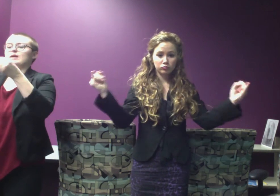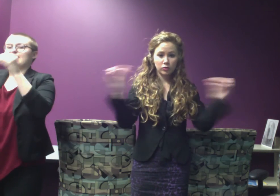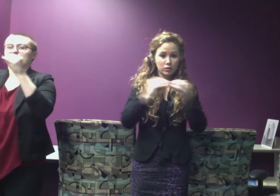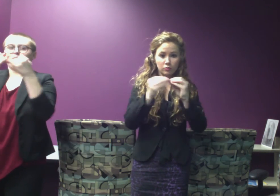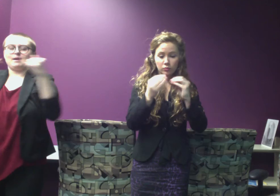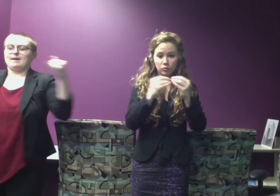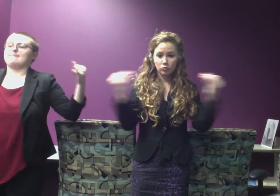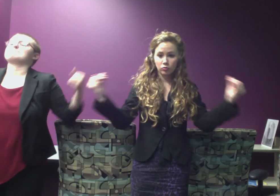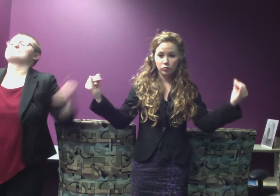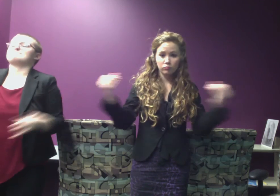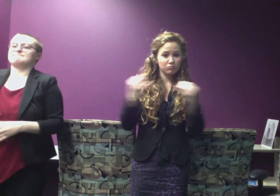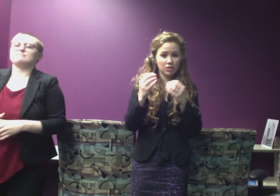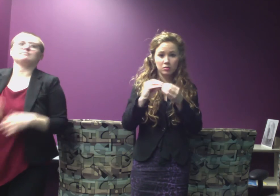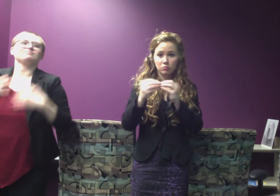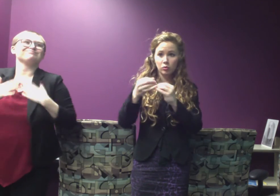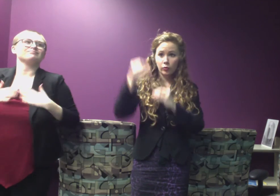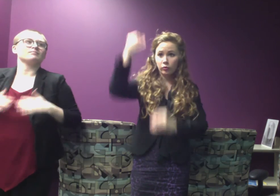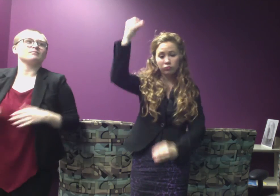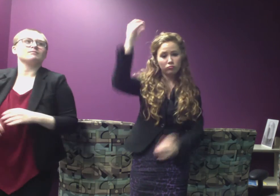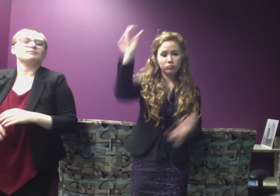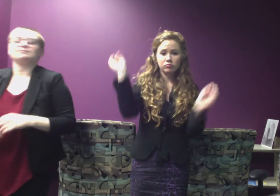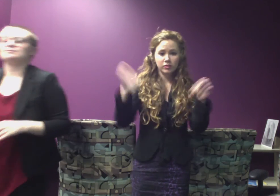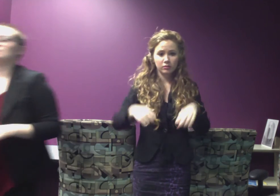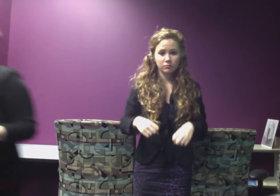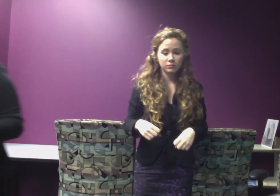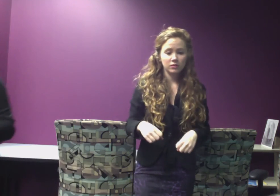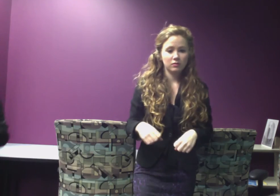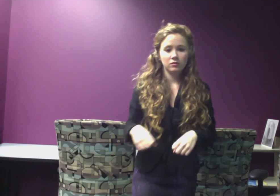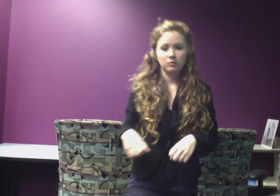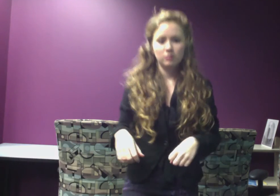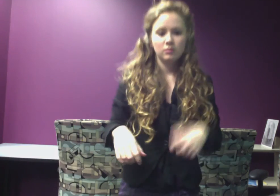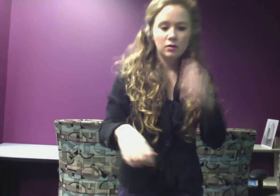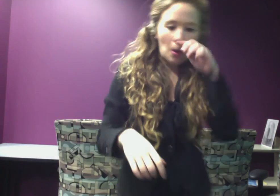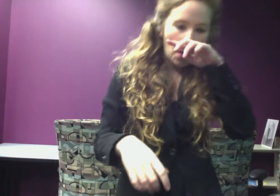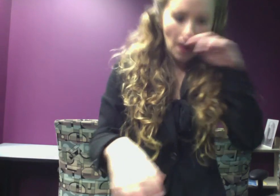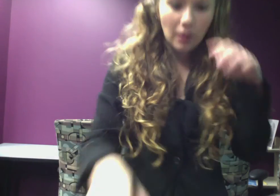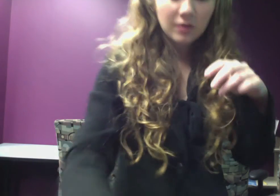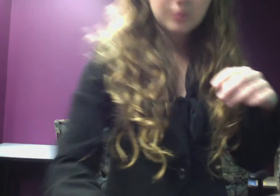There it is.